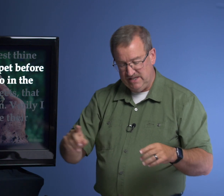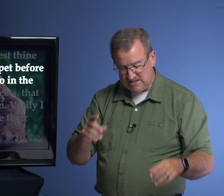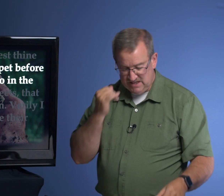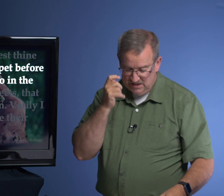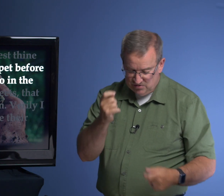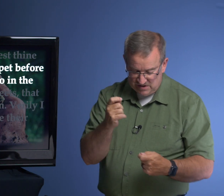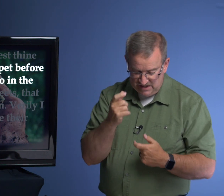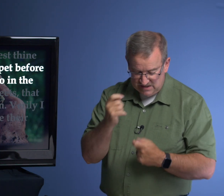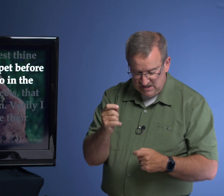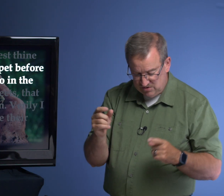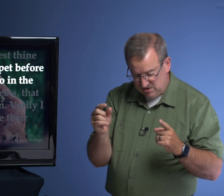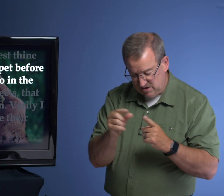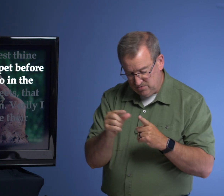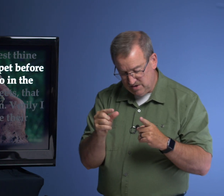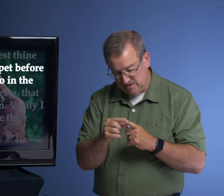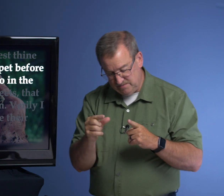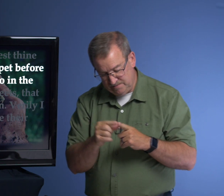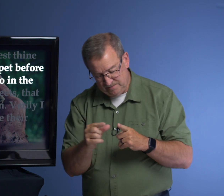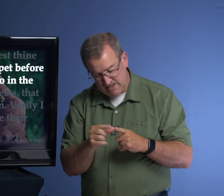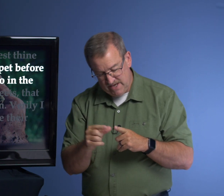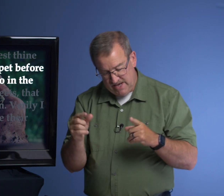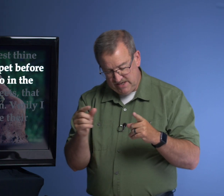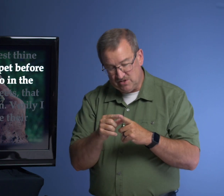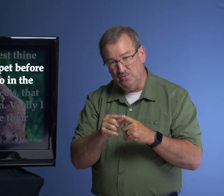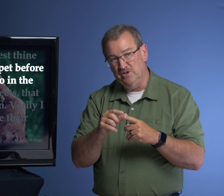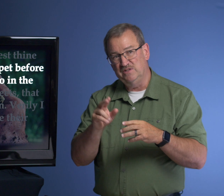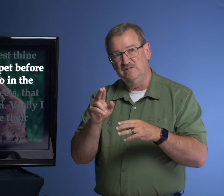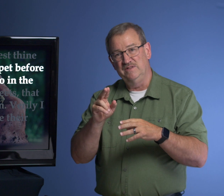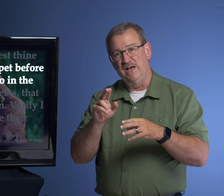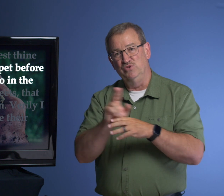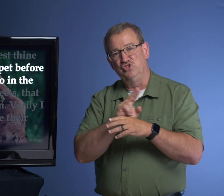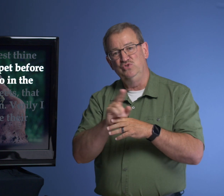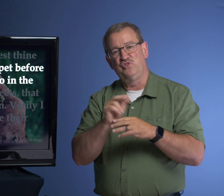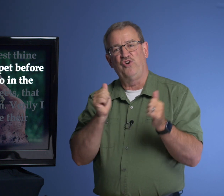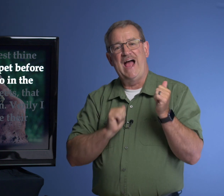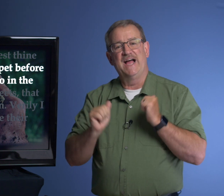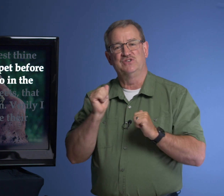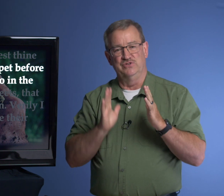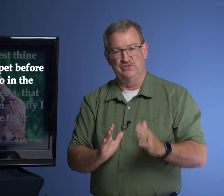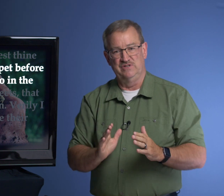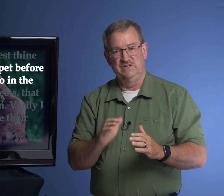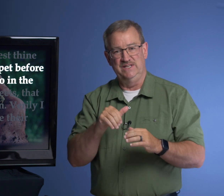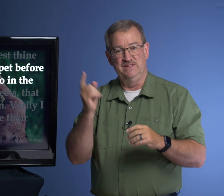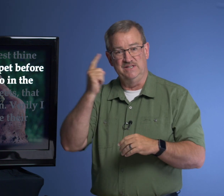is an interesting word. It's a word that was used for actors in the day